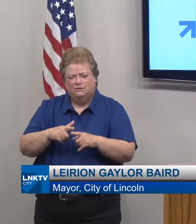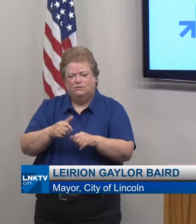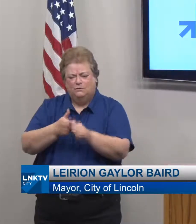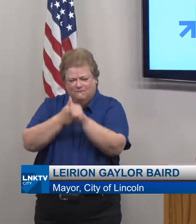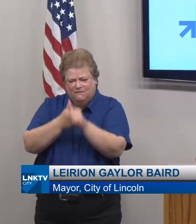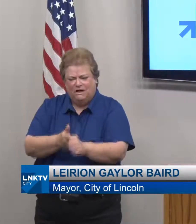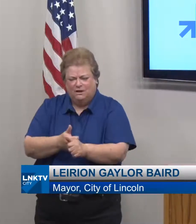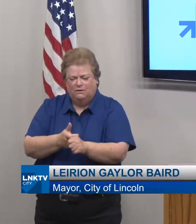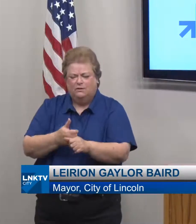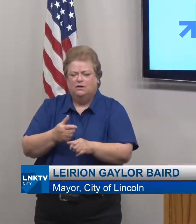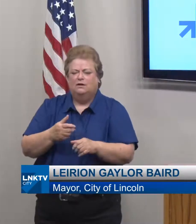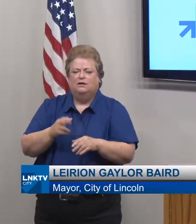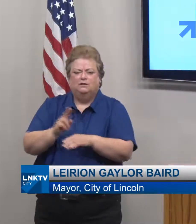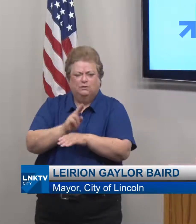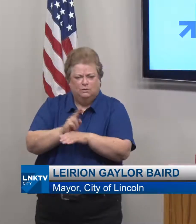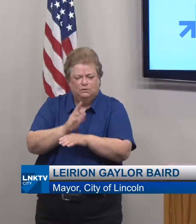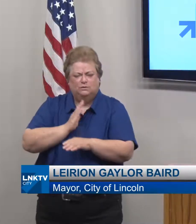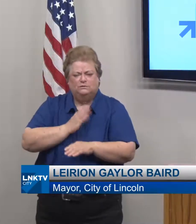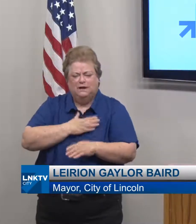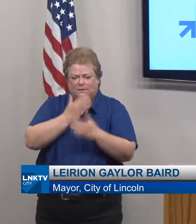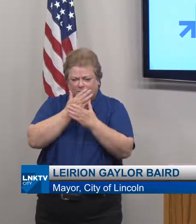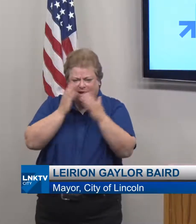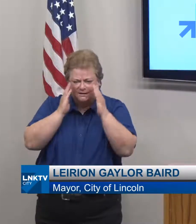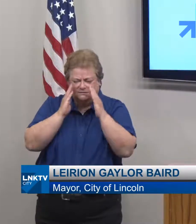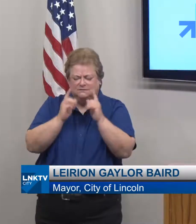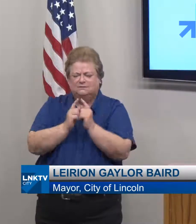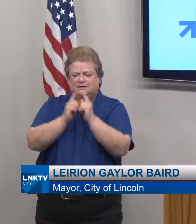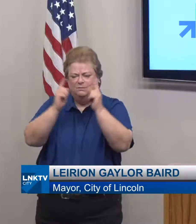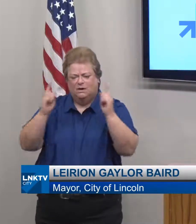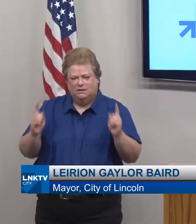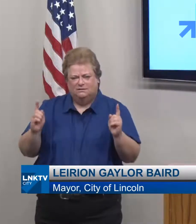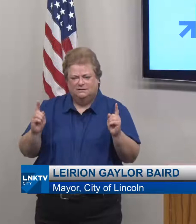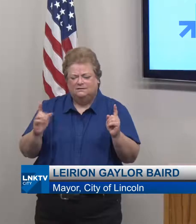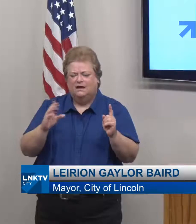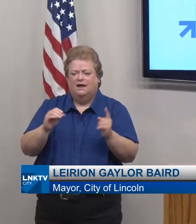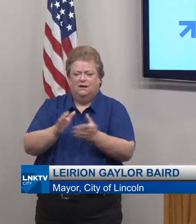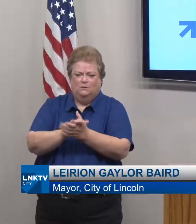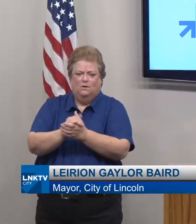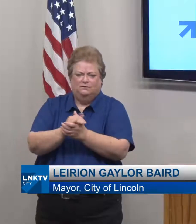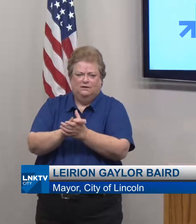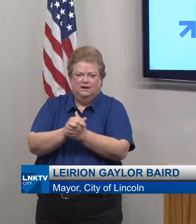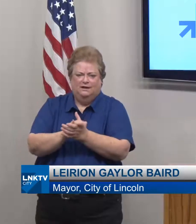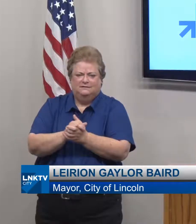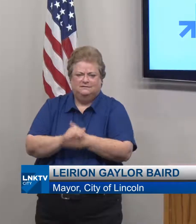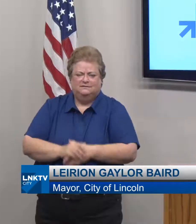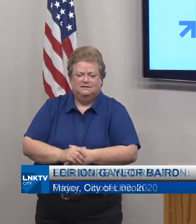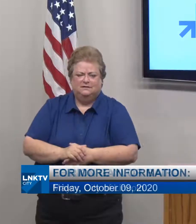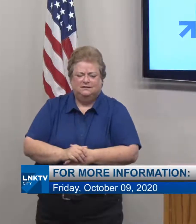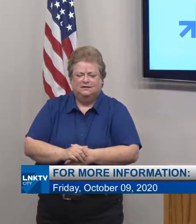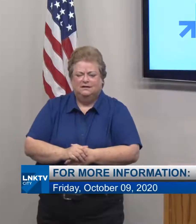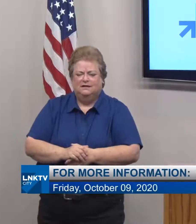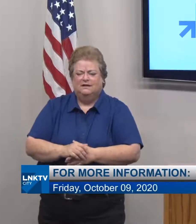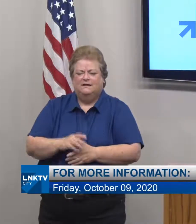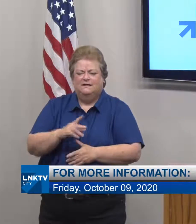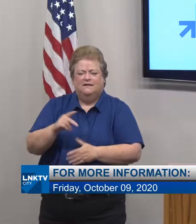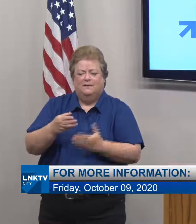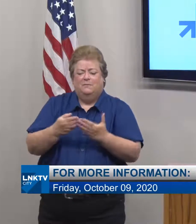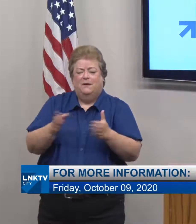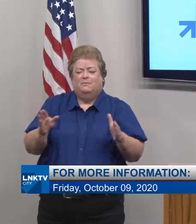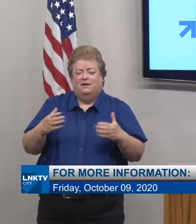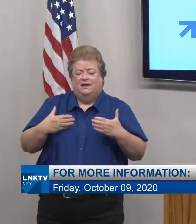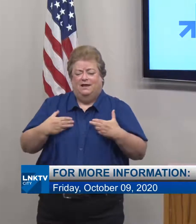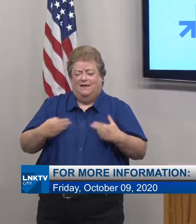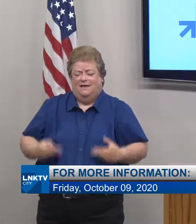work. Let's wear our masks, let's watch our distance from others, and wash our hands. Public health officials across